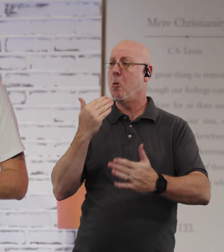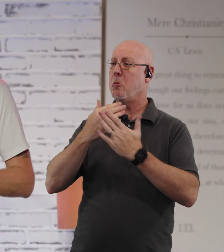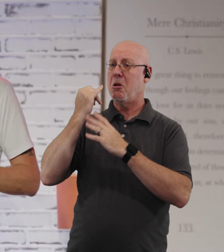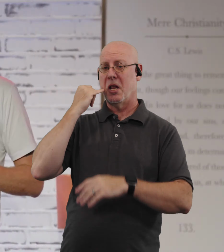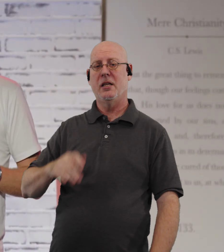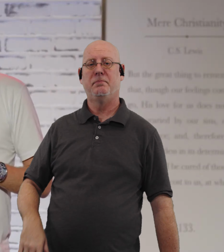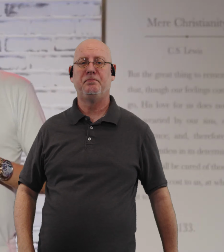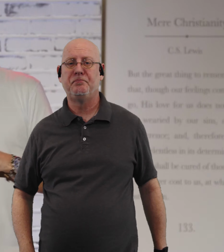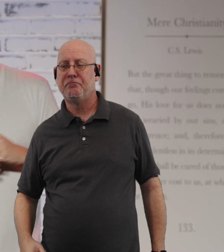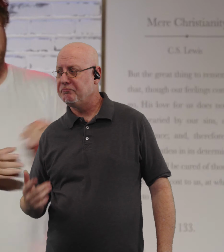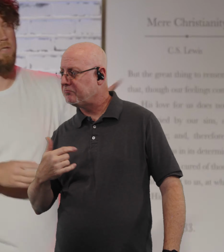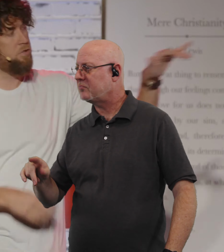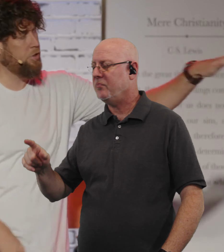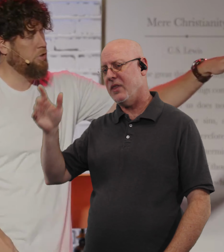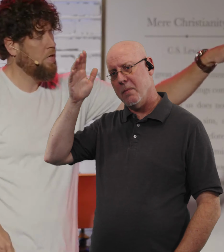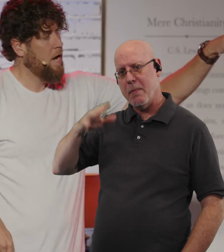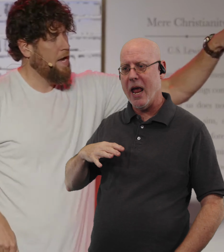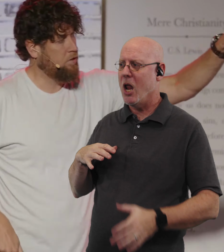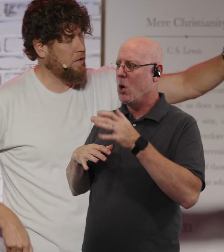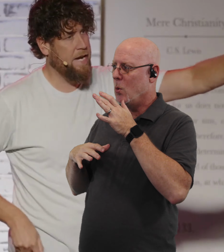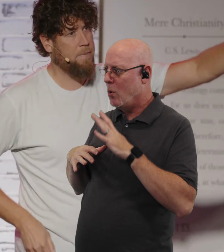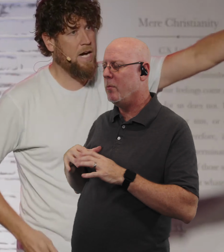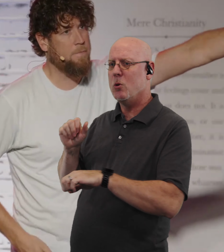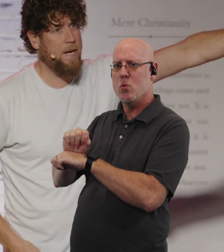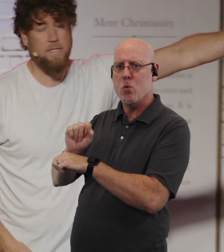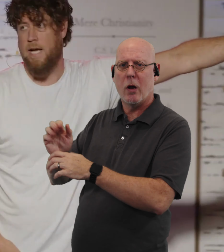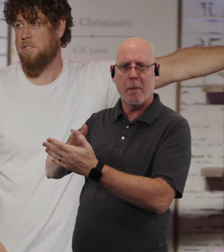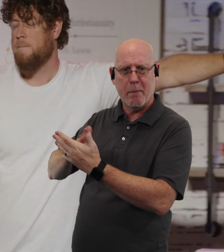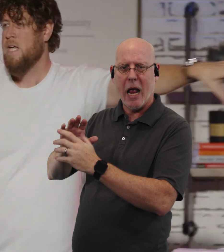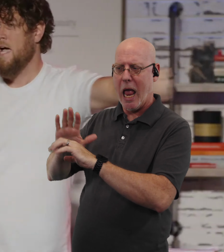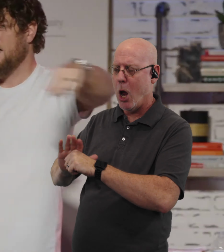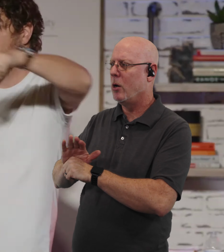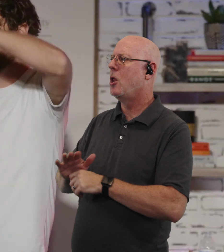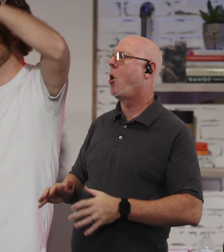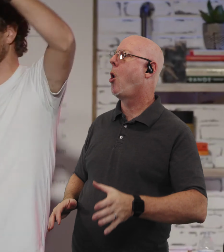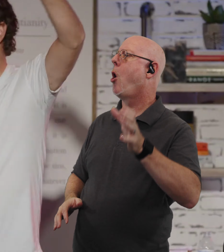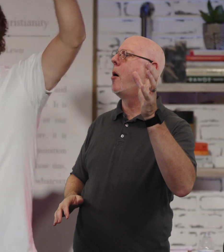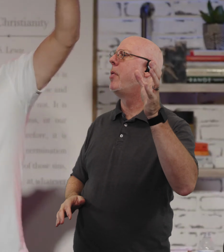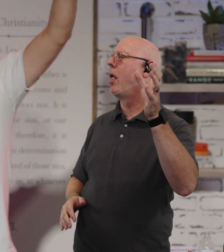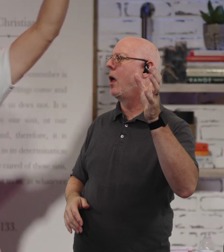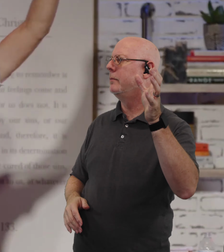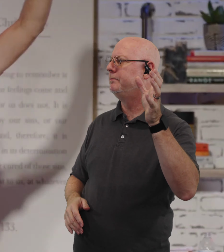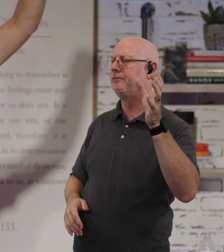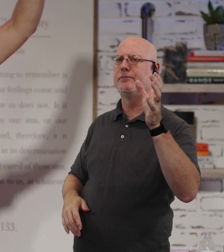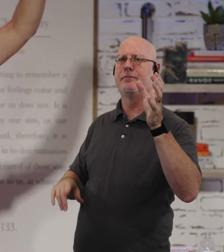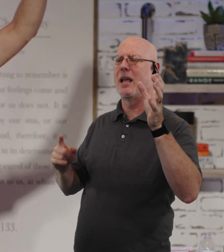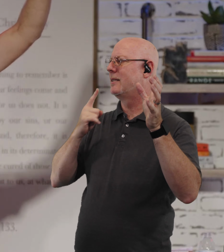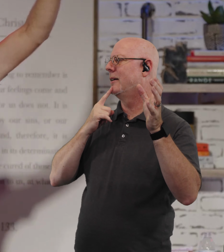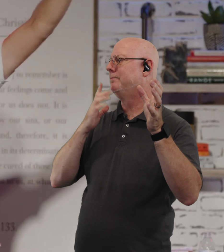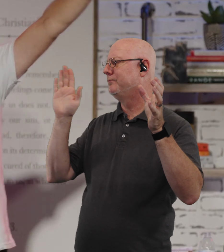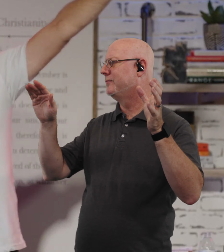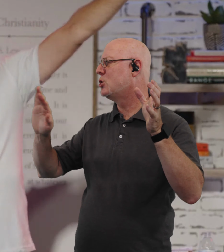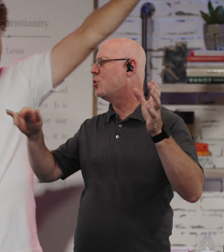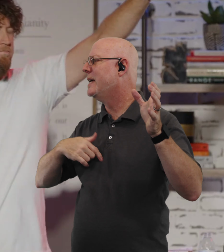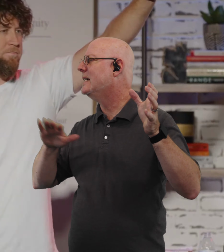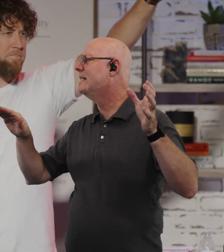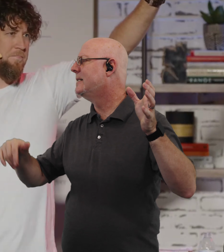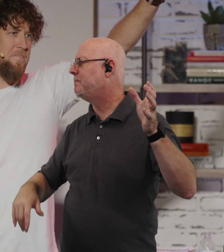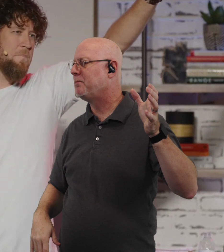know, that's a great idea. So I turn around, there's a dude and there's a lady behind the paint desk, and I hold up this little swatch and I say, hey, excuse